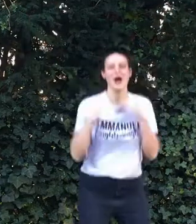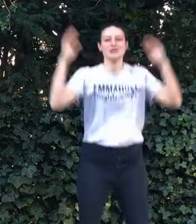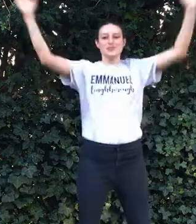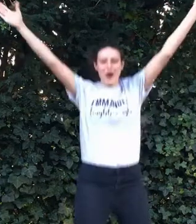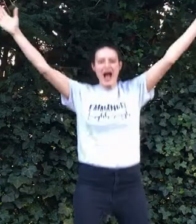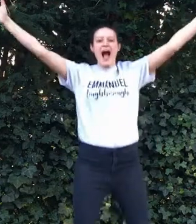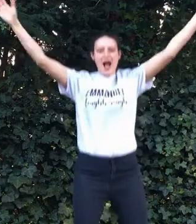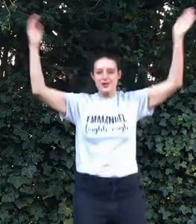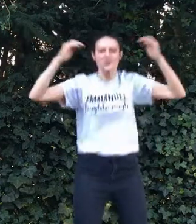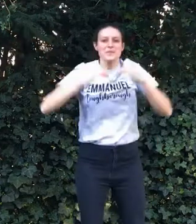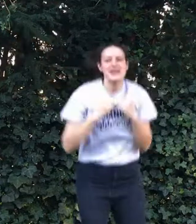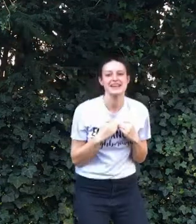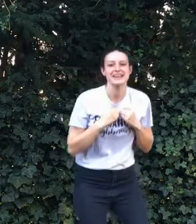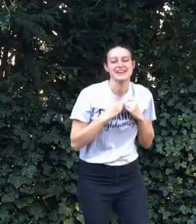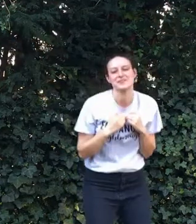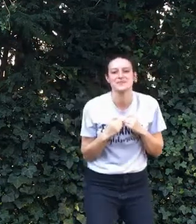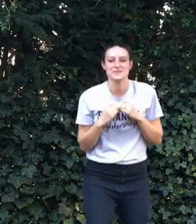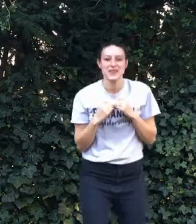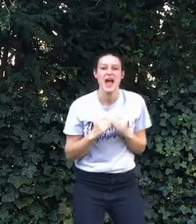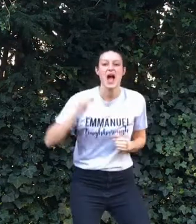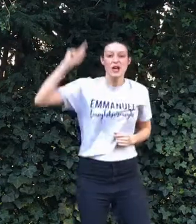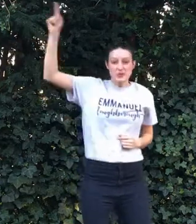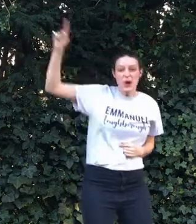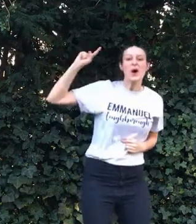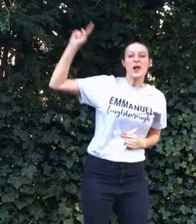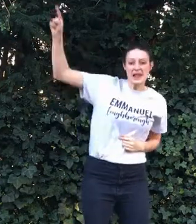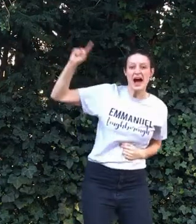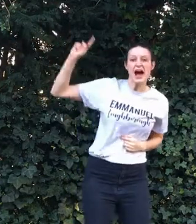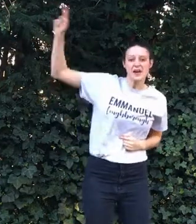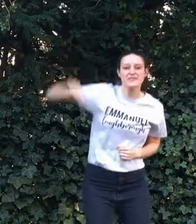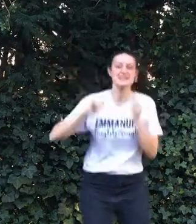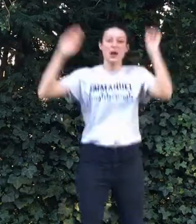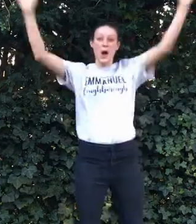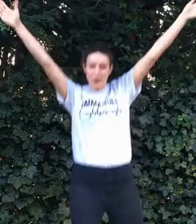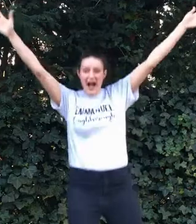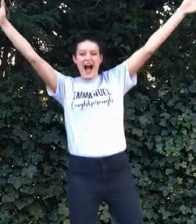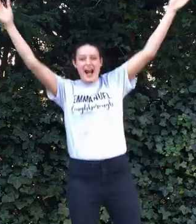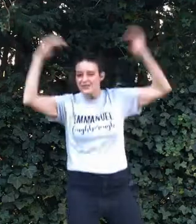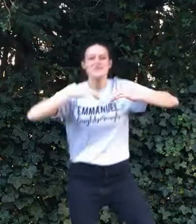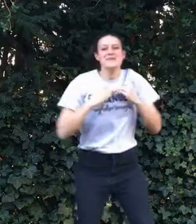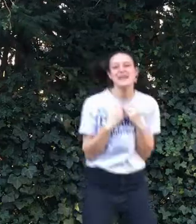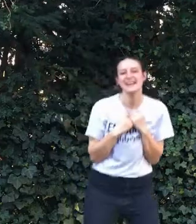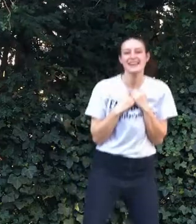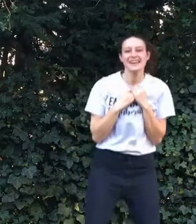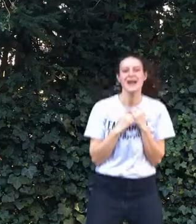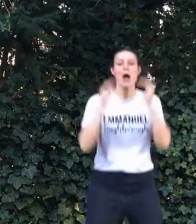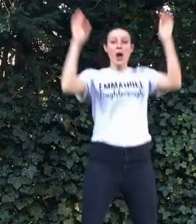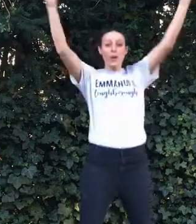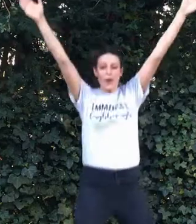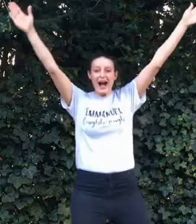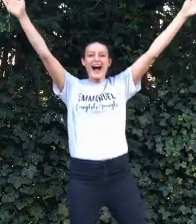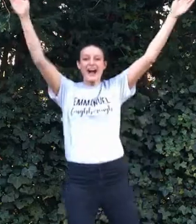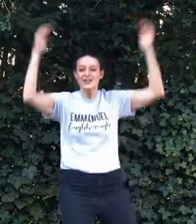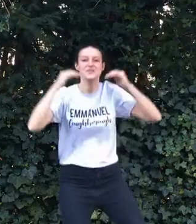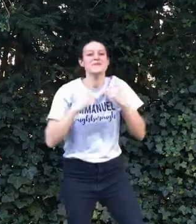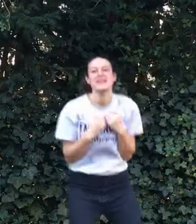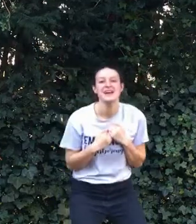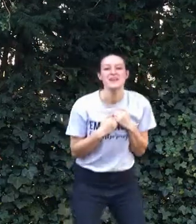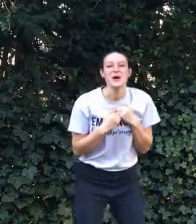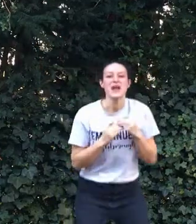God, it's wild for me. Your love is wild for me, wild for me, your